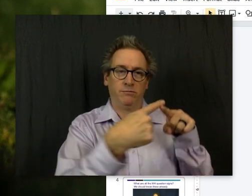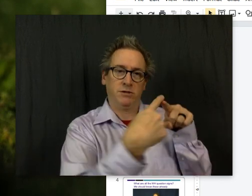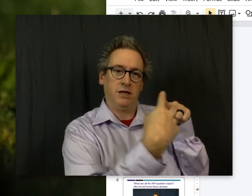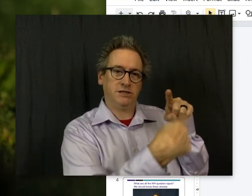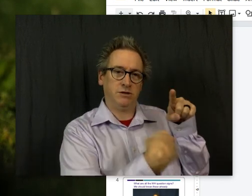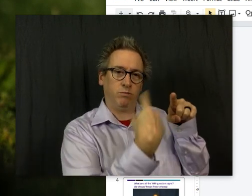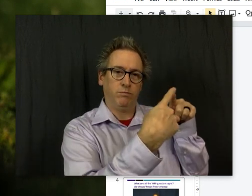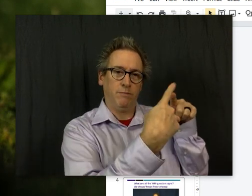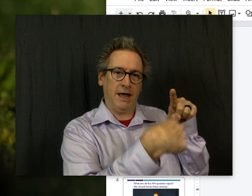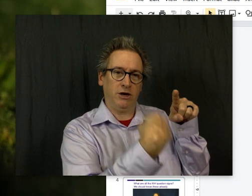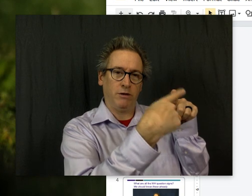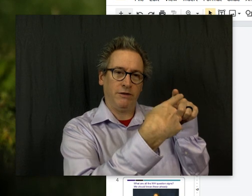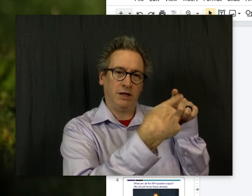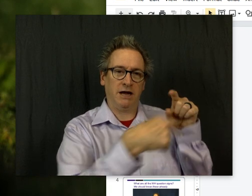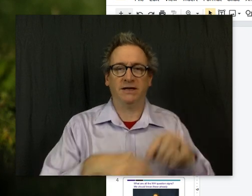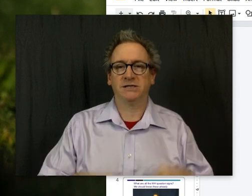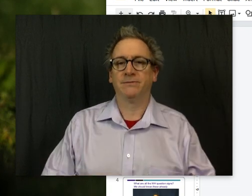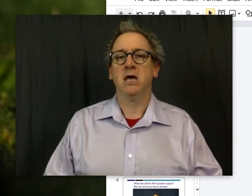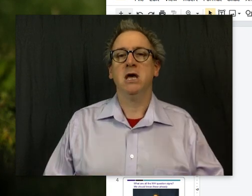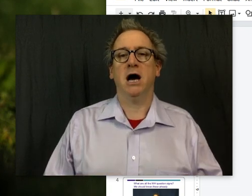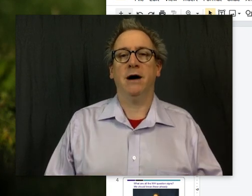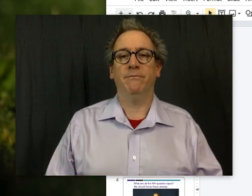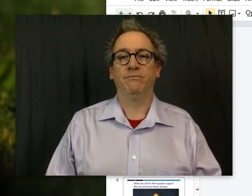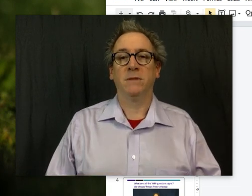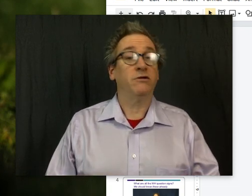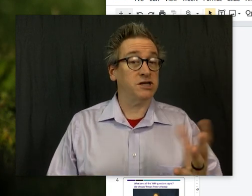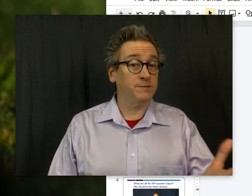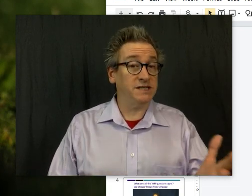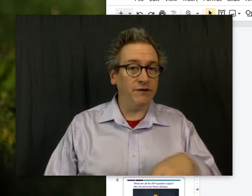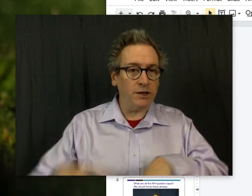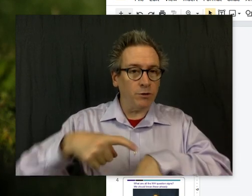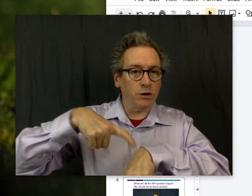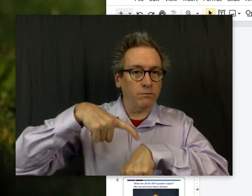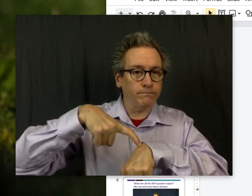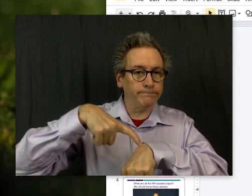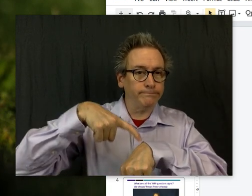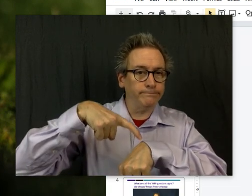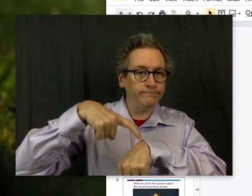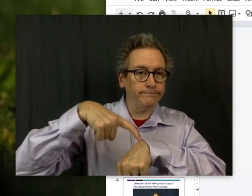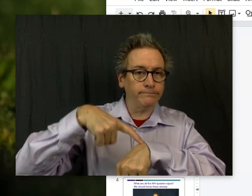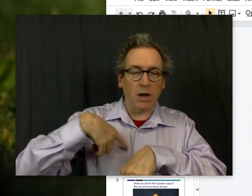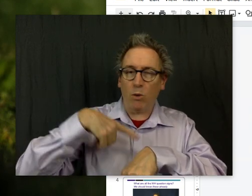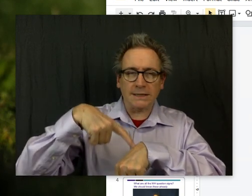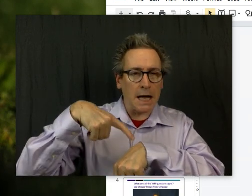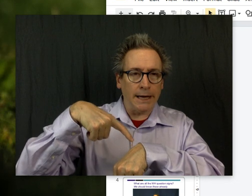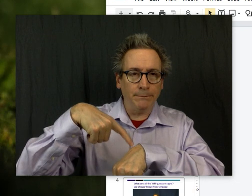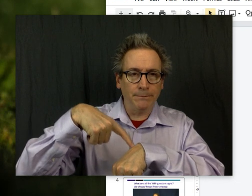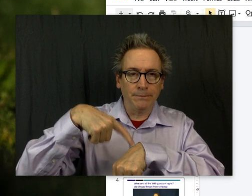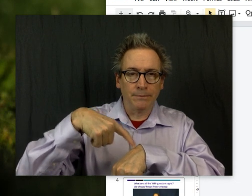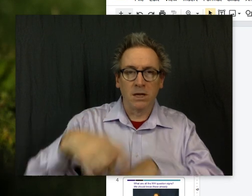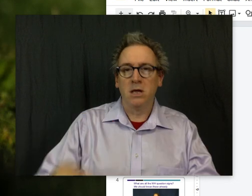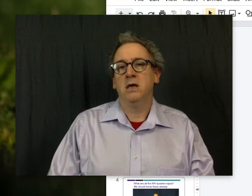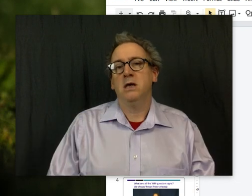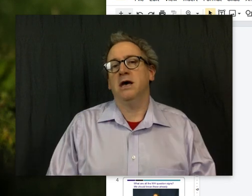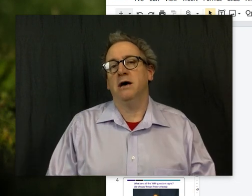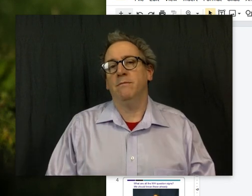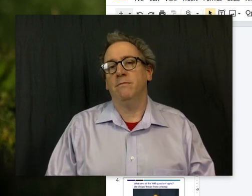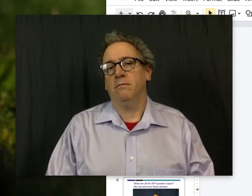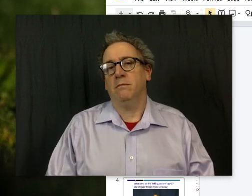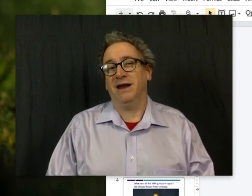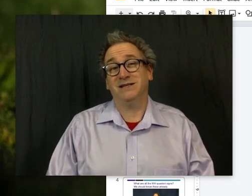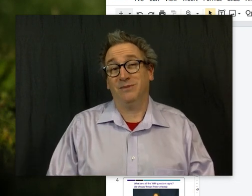right? It's the hand going around the clock face. There's a specific where you can go, what time?